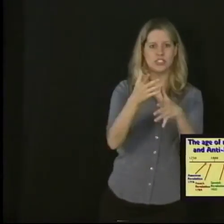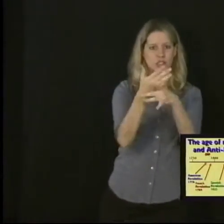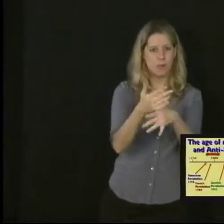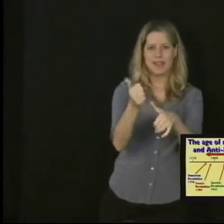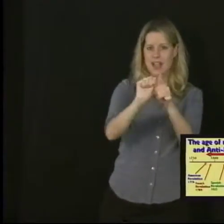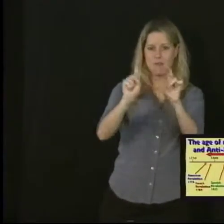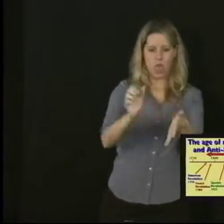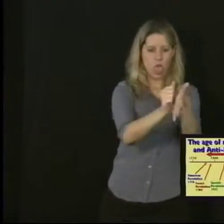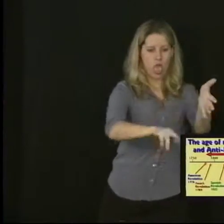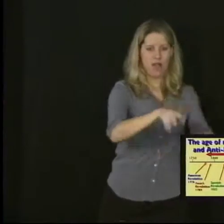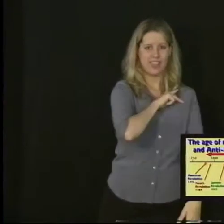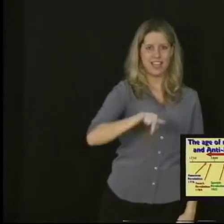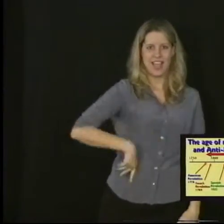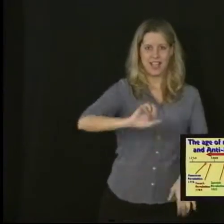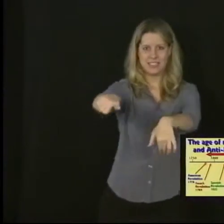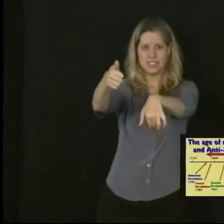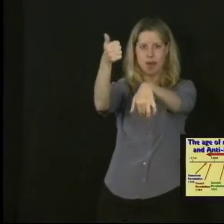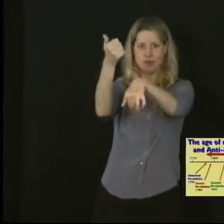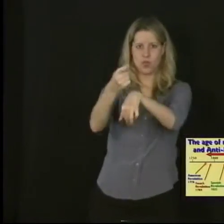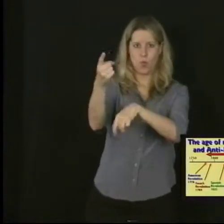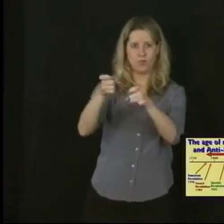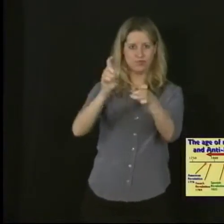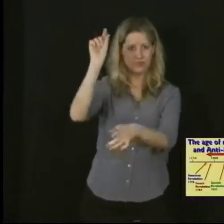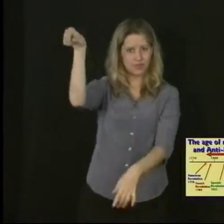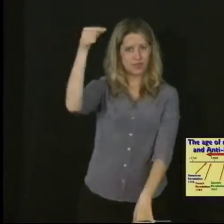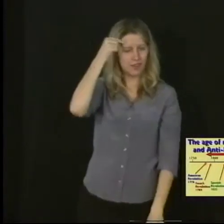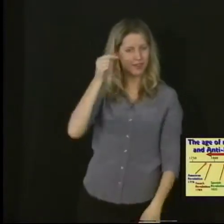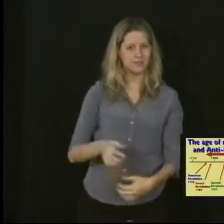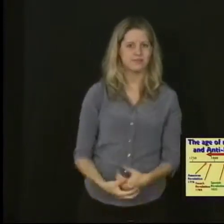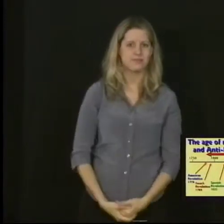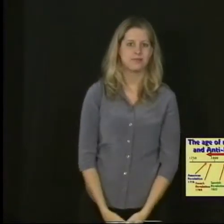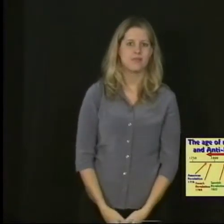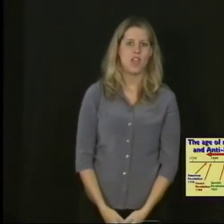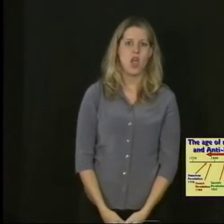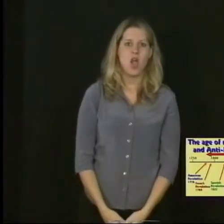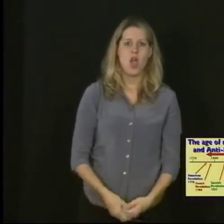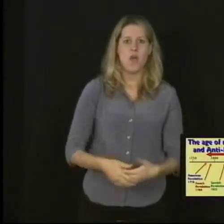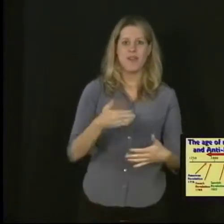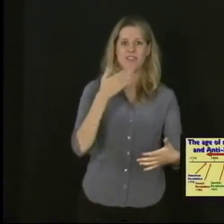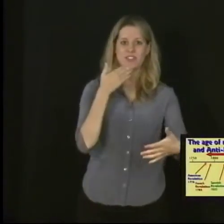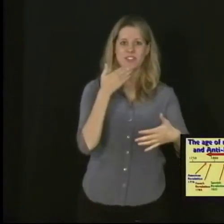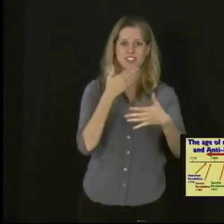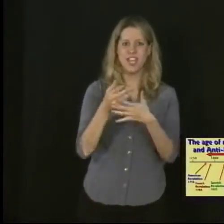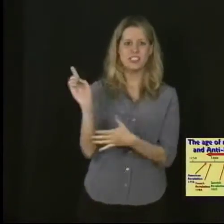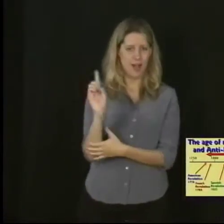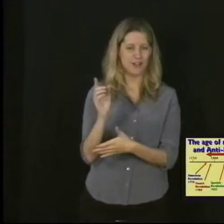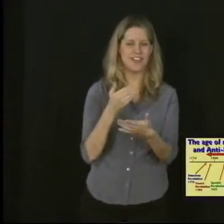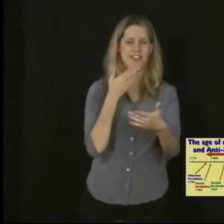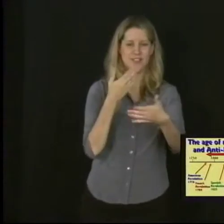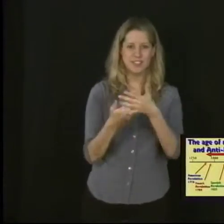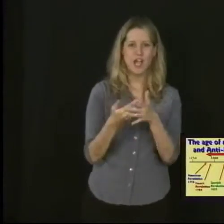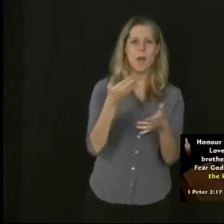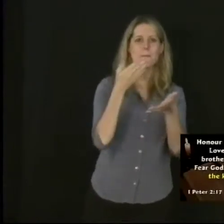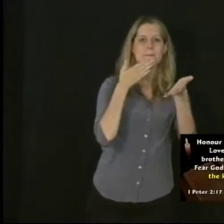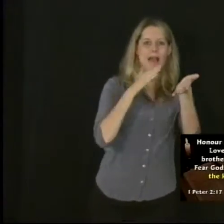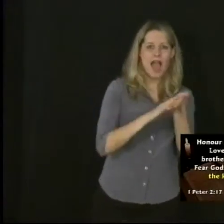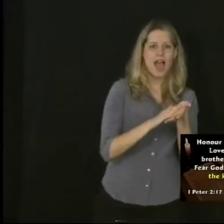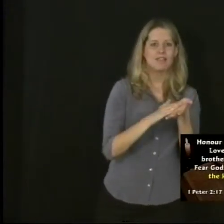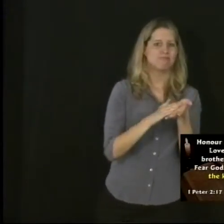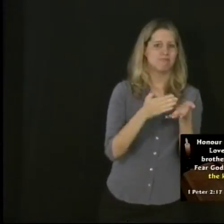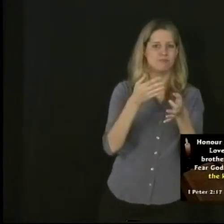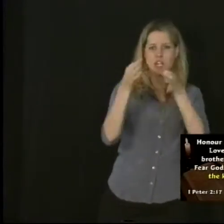rid of the king and establishing democracies. Well, whether that's good or bad is another subject, but the fact is the Bible says to honor the